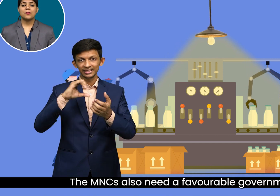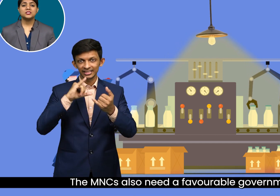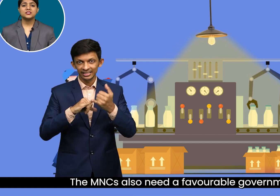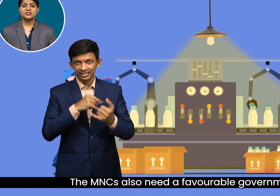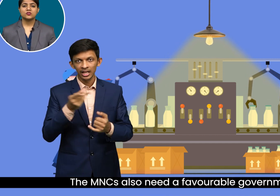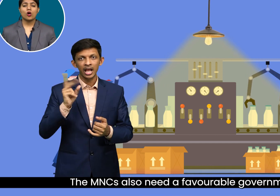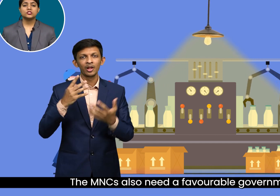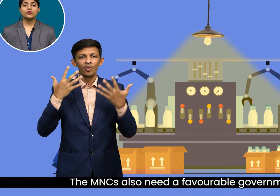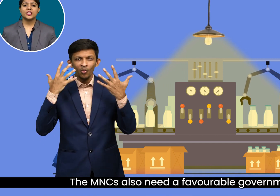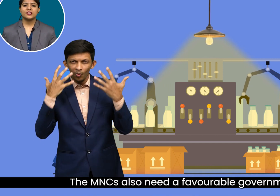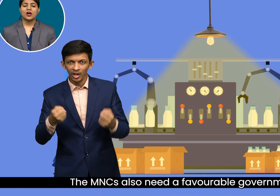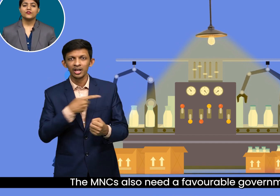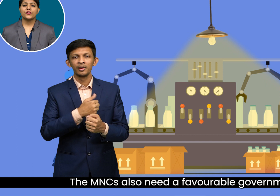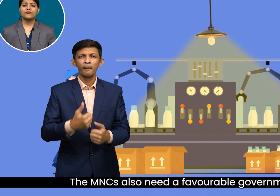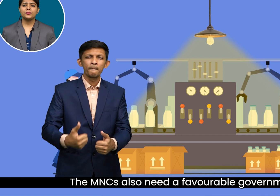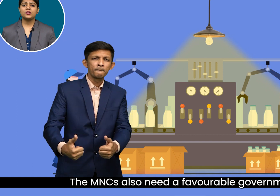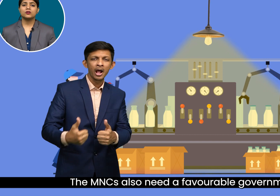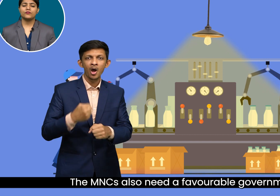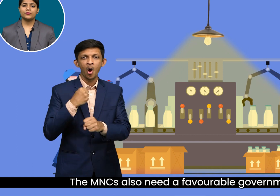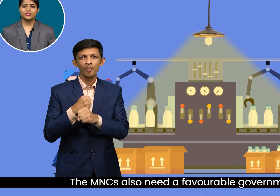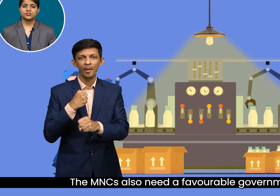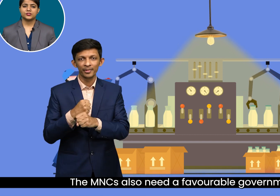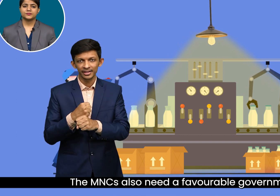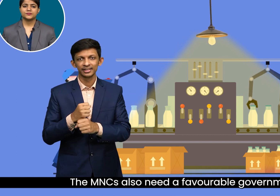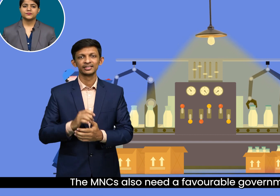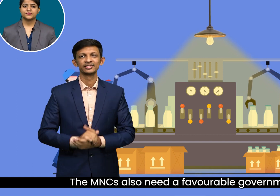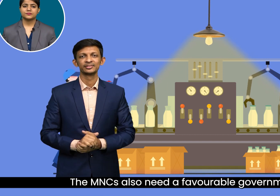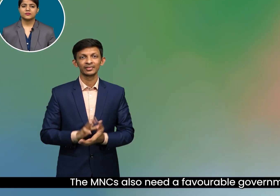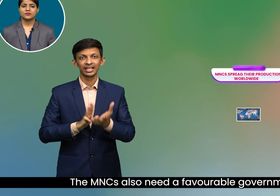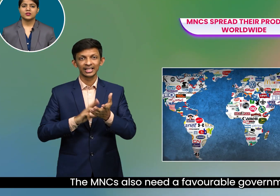The MNCs also need a favorable government.